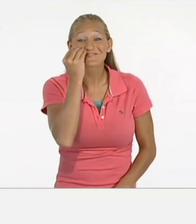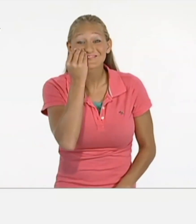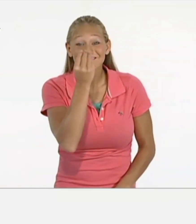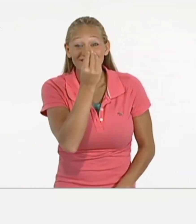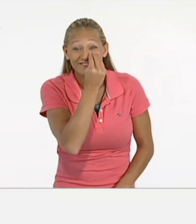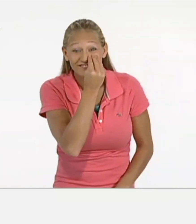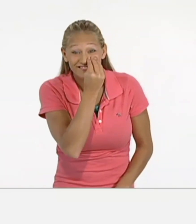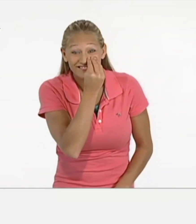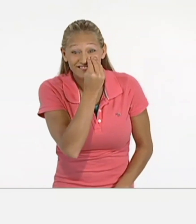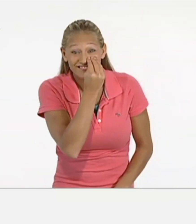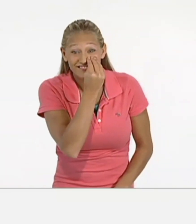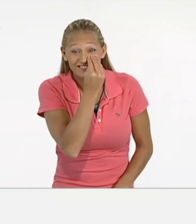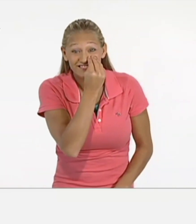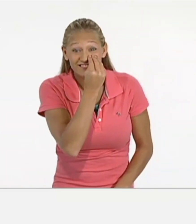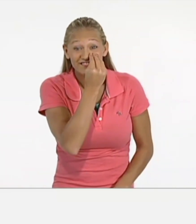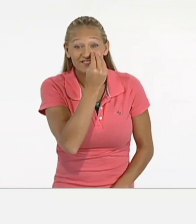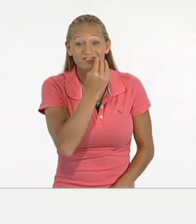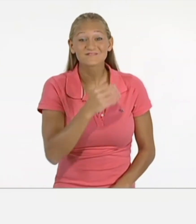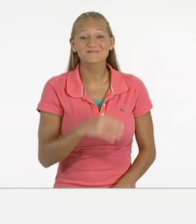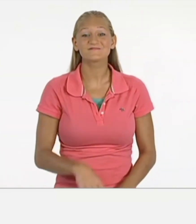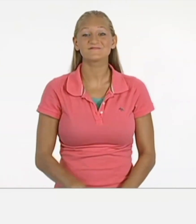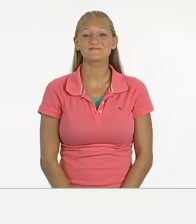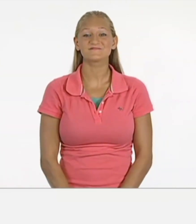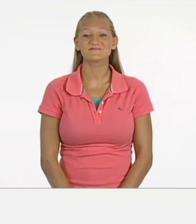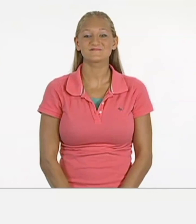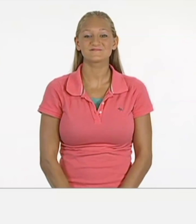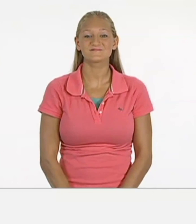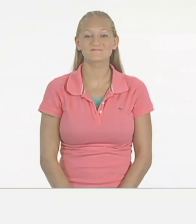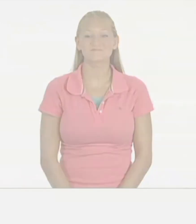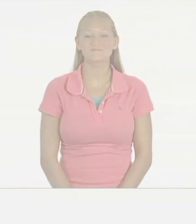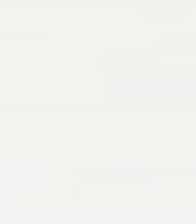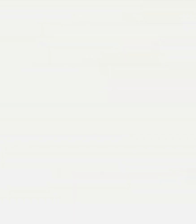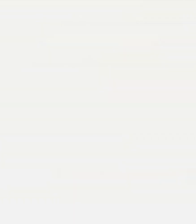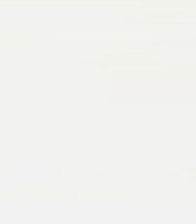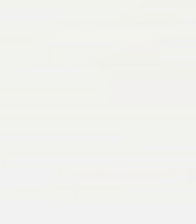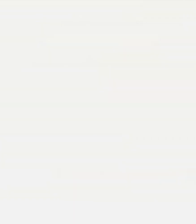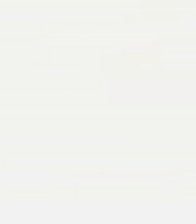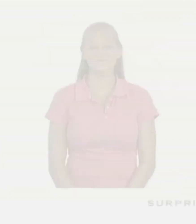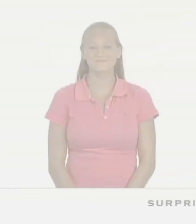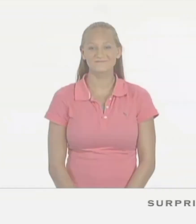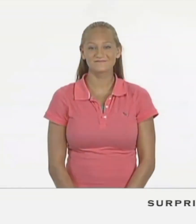And now here's the story, surprise for you.